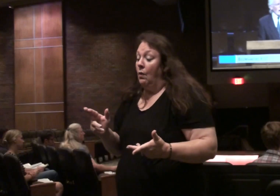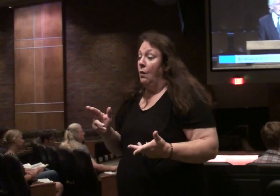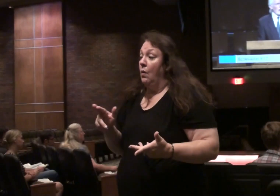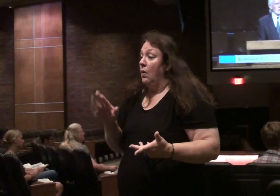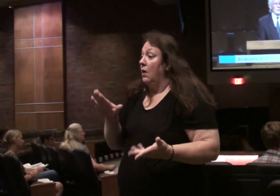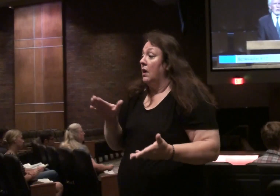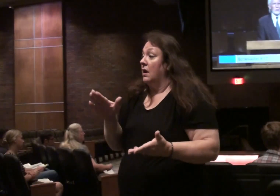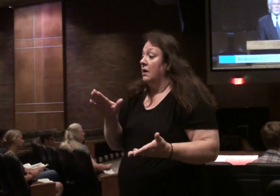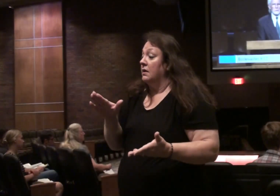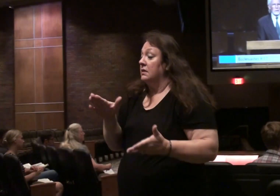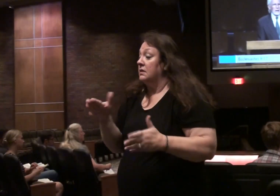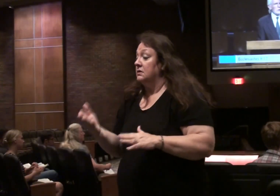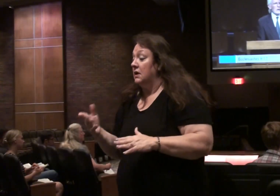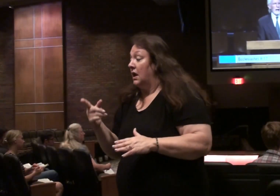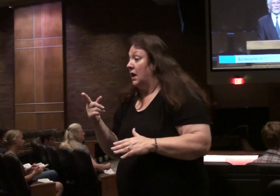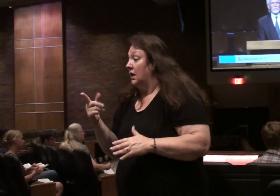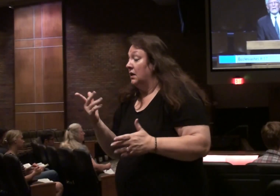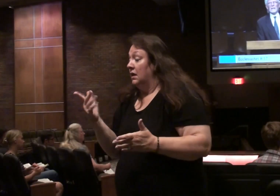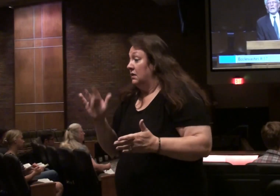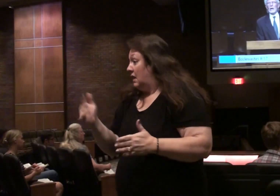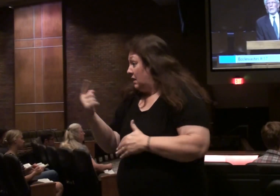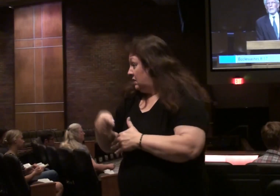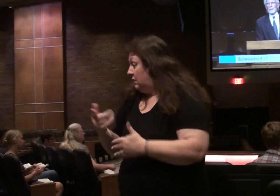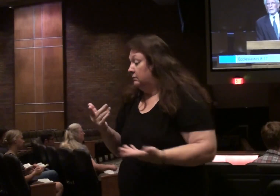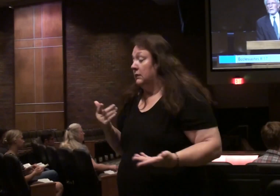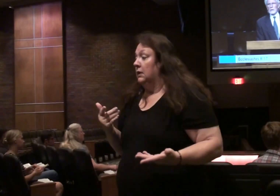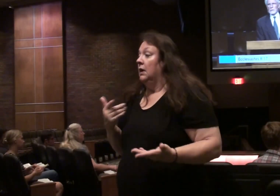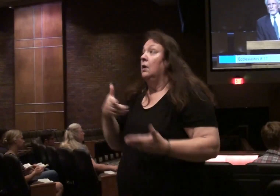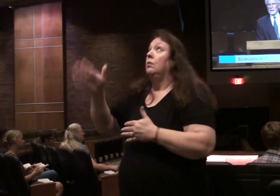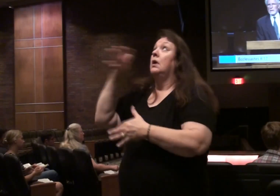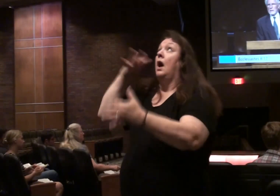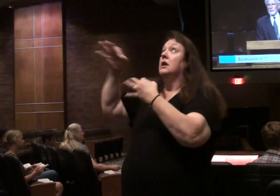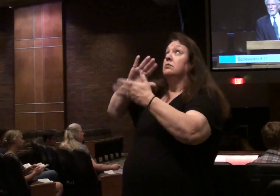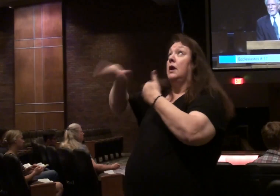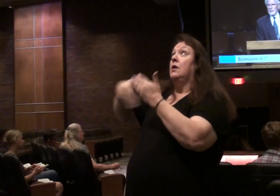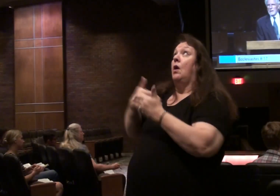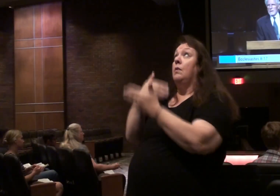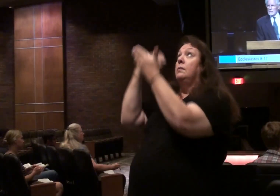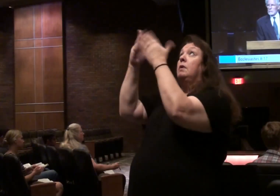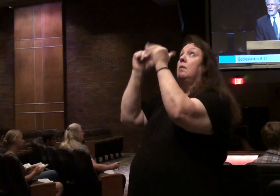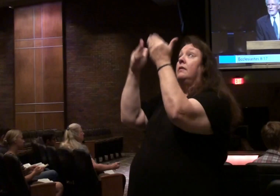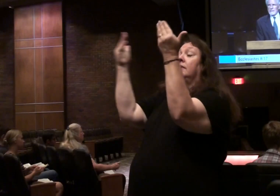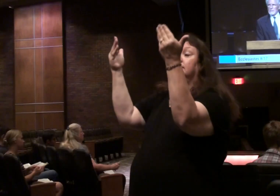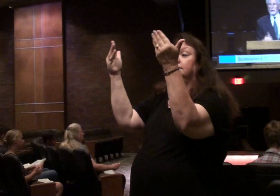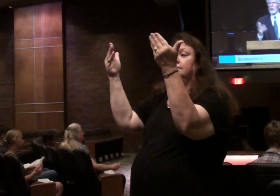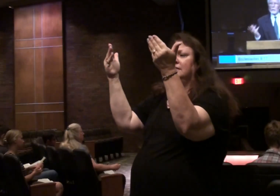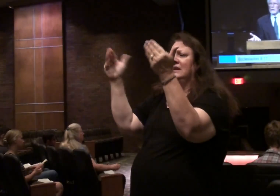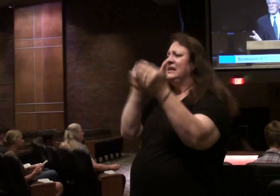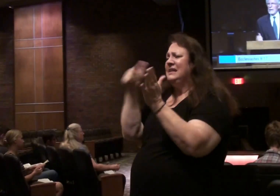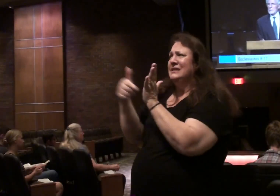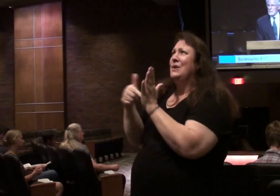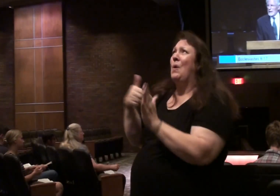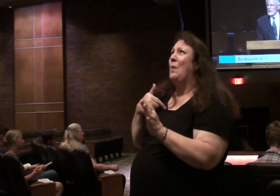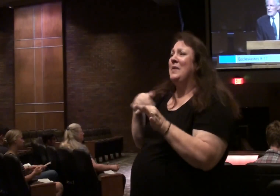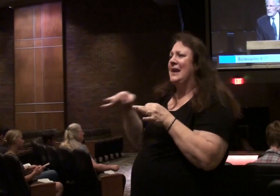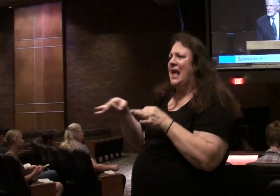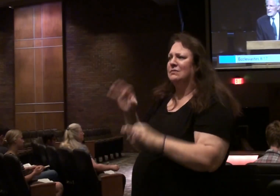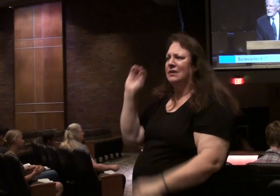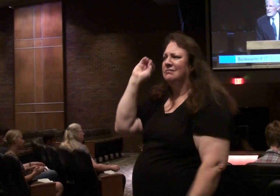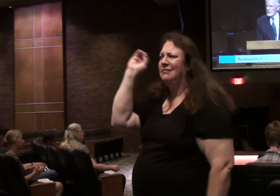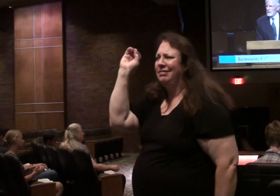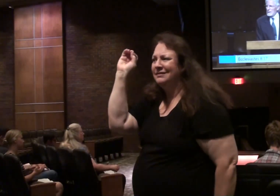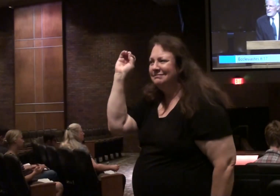day you die, I don't know. And will God explain it all when we get to glory? You understand, He doesn't owe us an